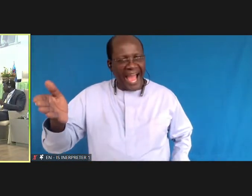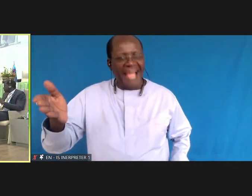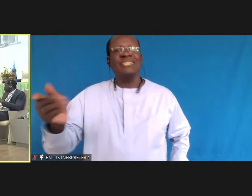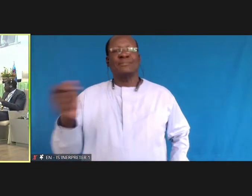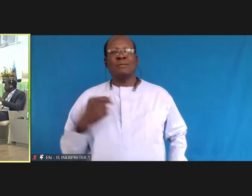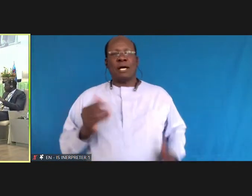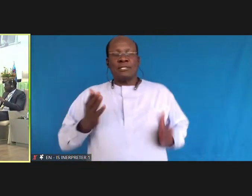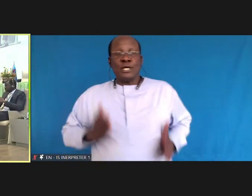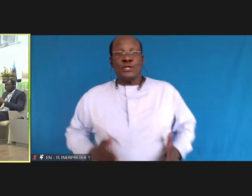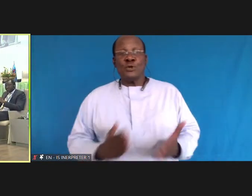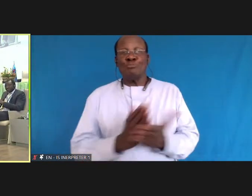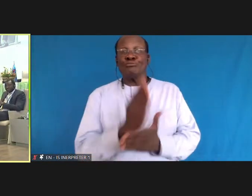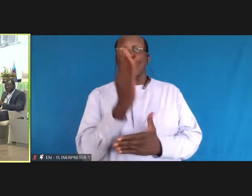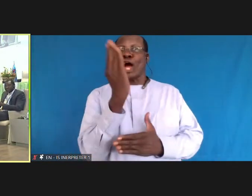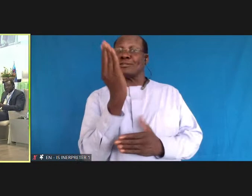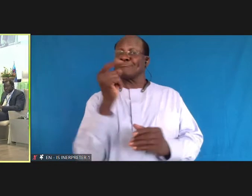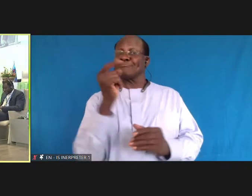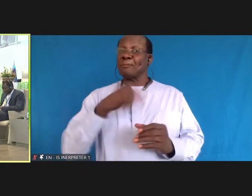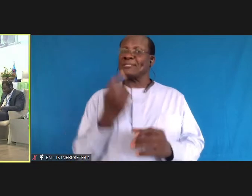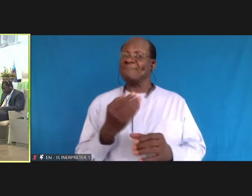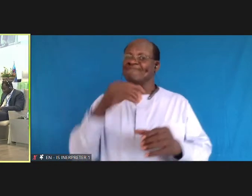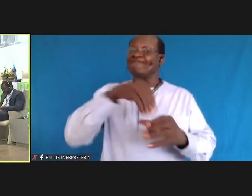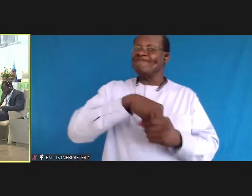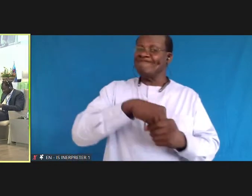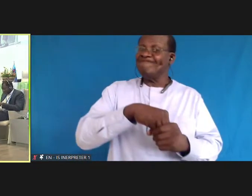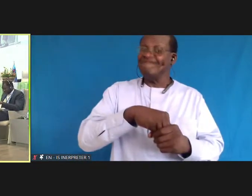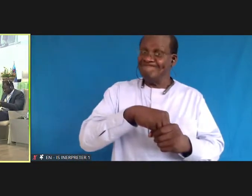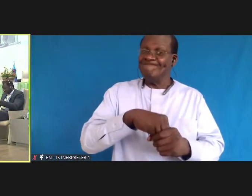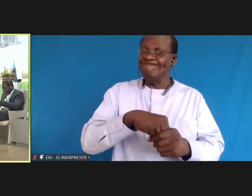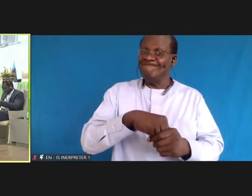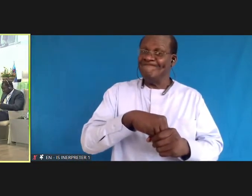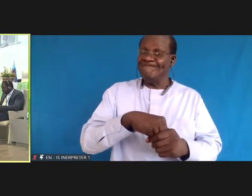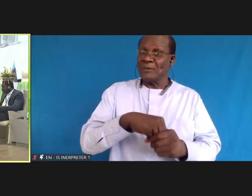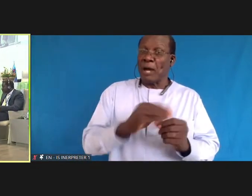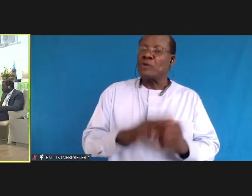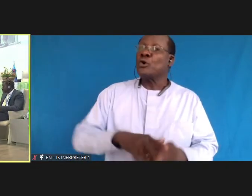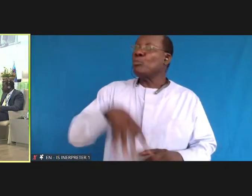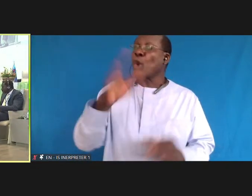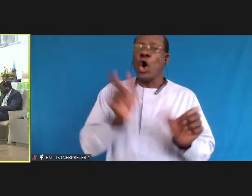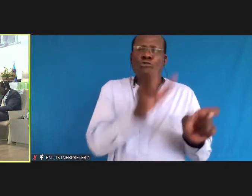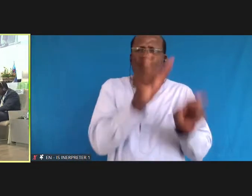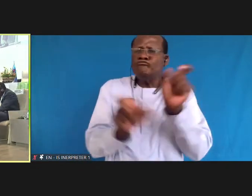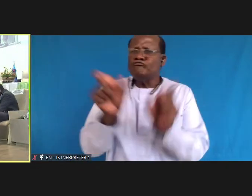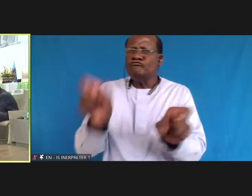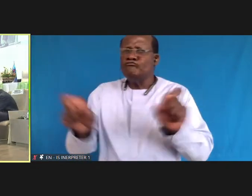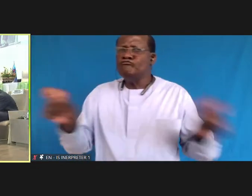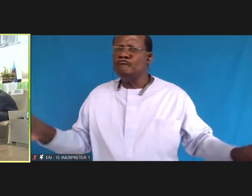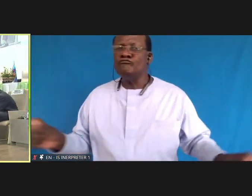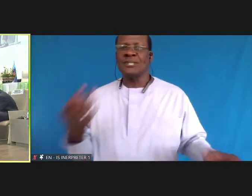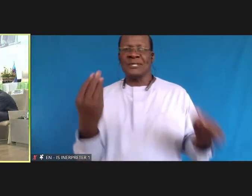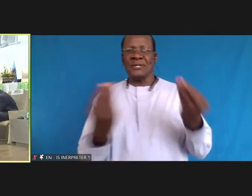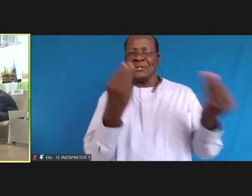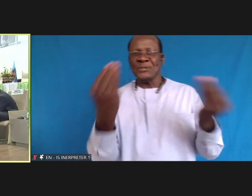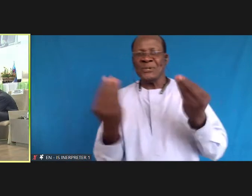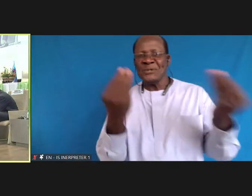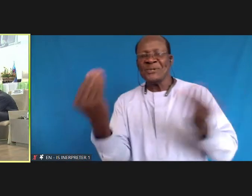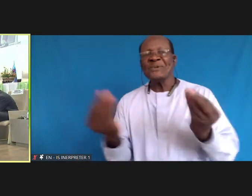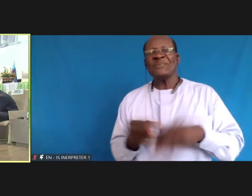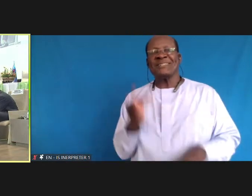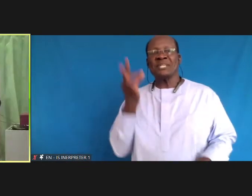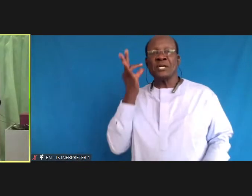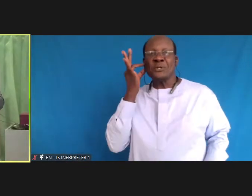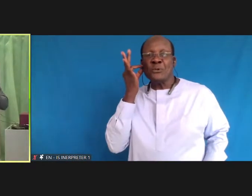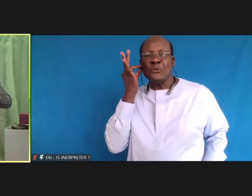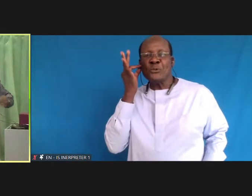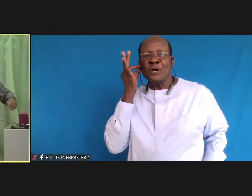social inclusion, especially the youth, young girls, and also physically challenged persons.